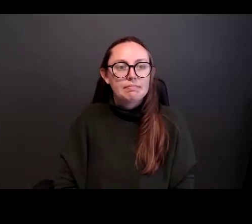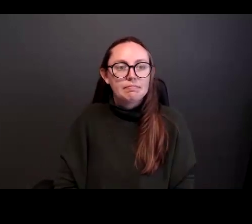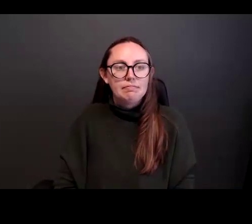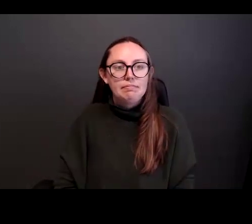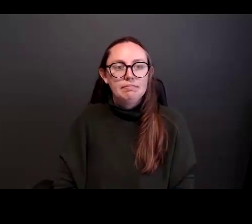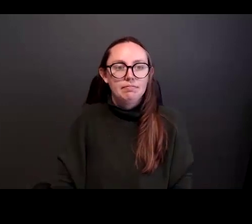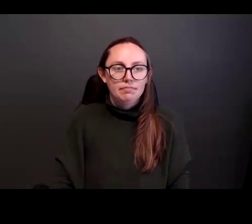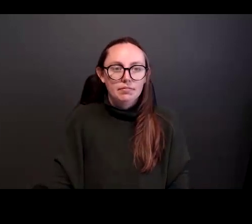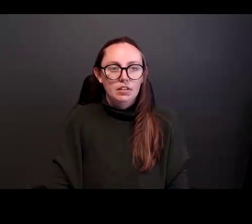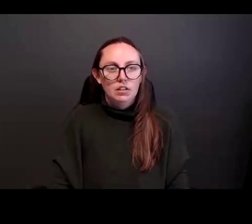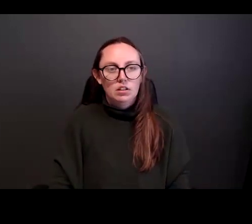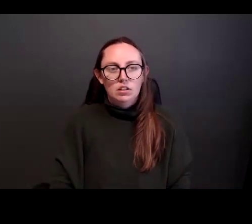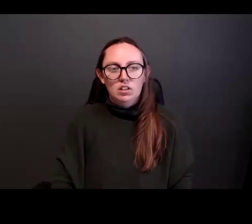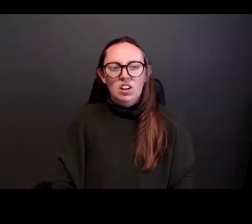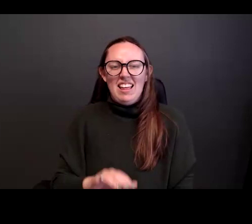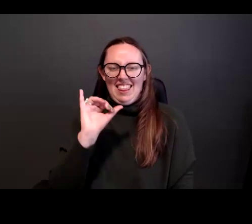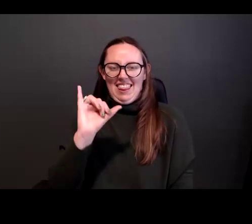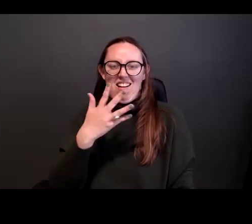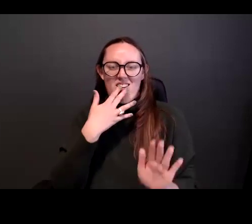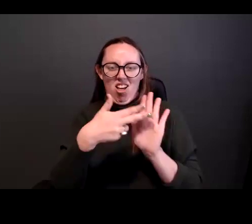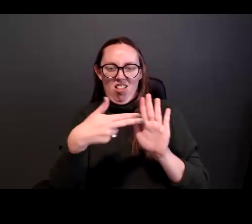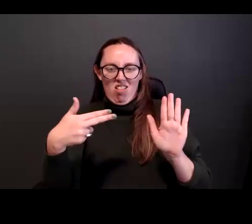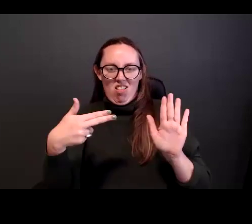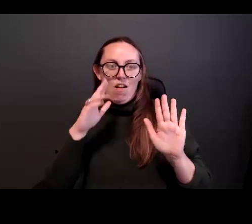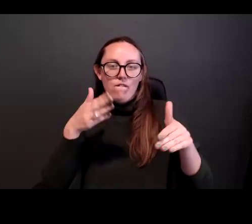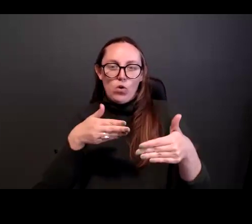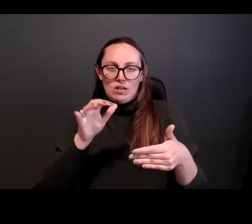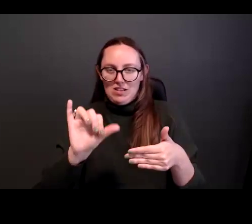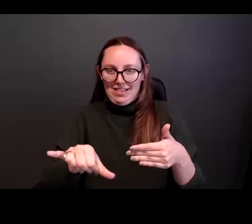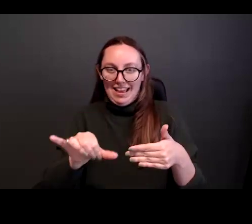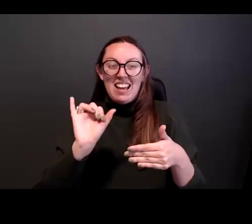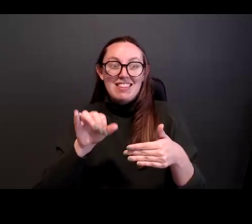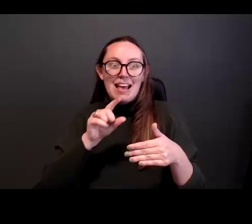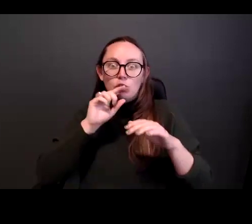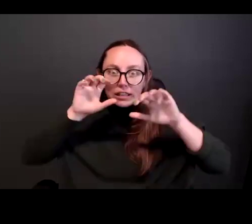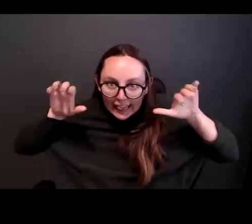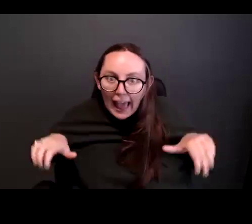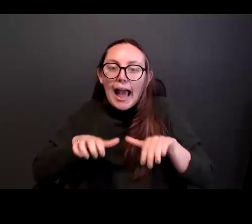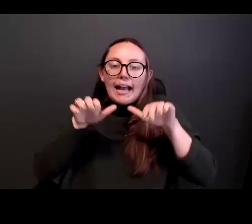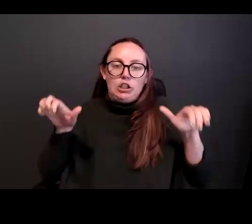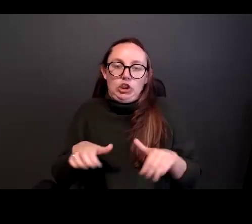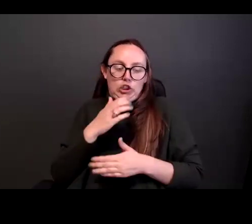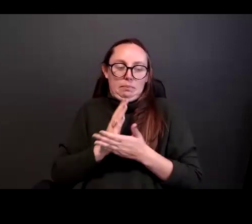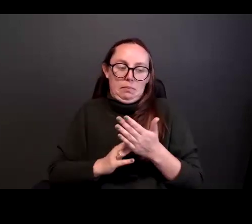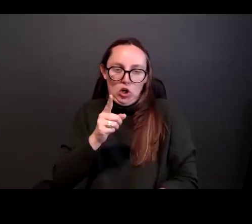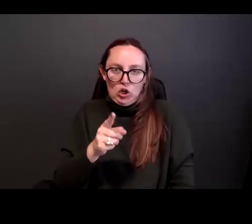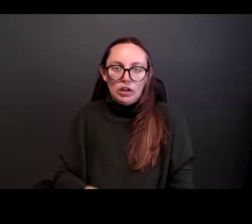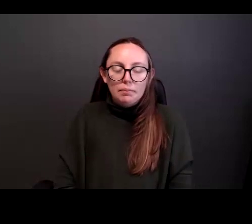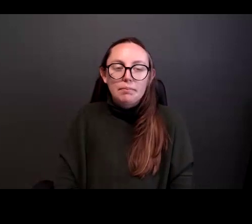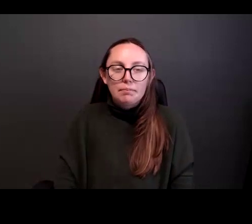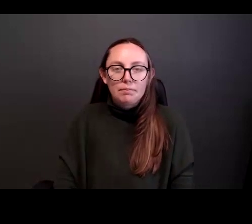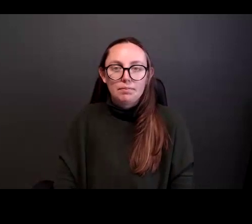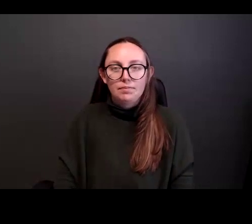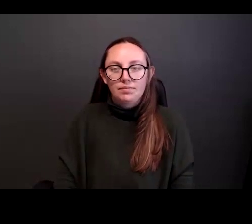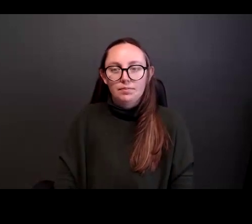that part, because this is the part where most of the action happens, right? So I'm going to challenge